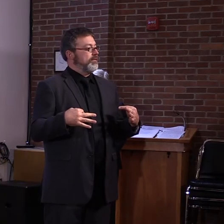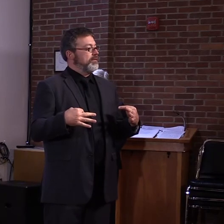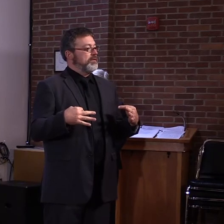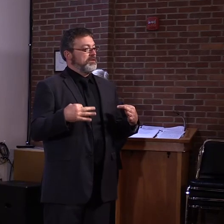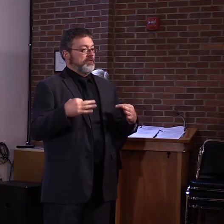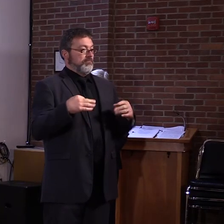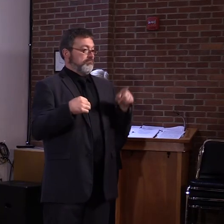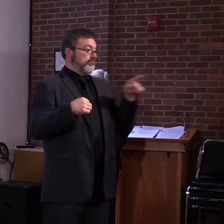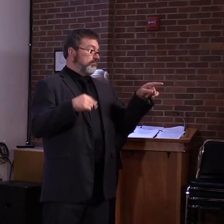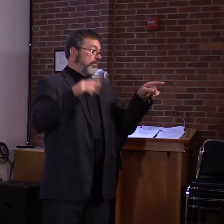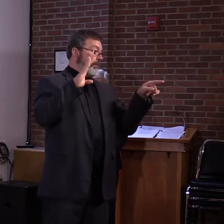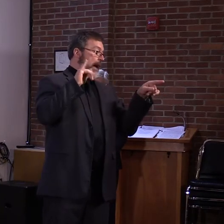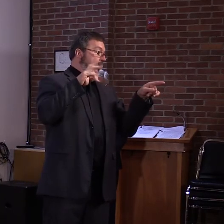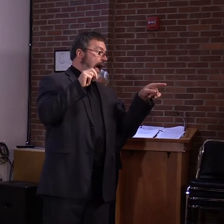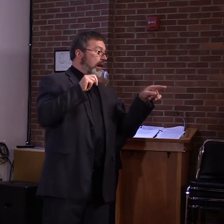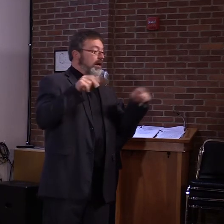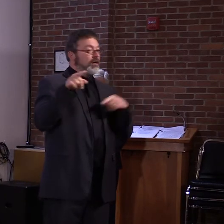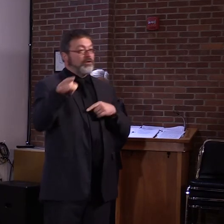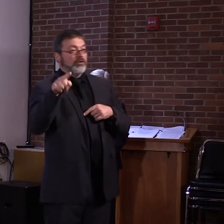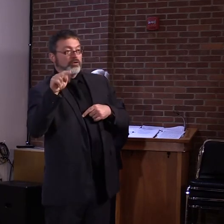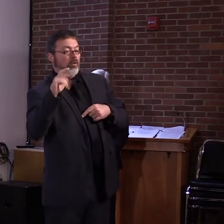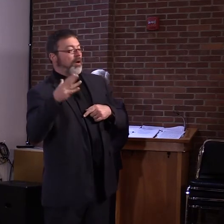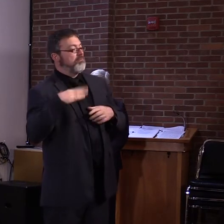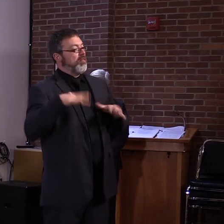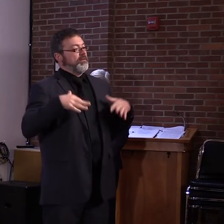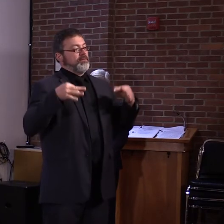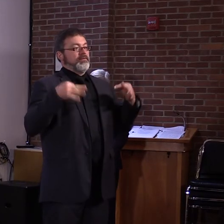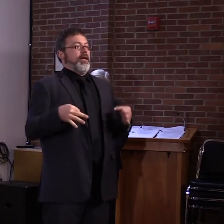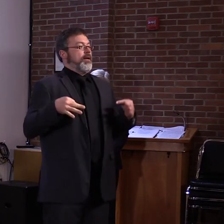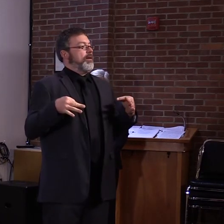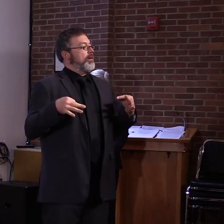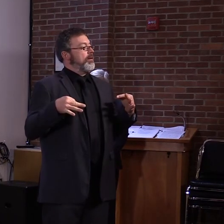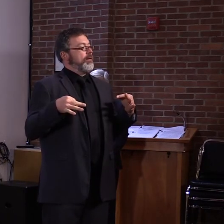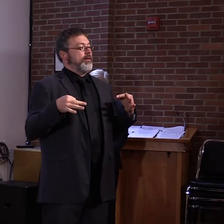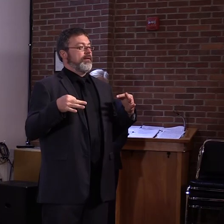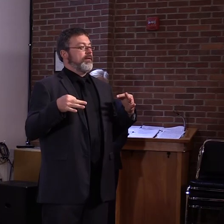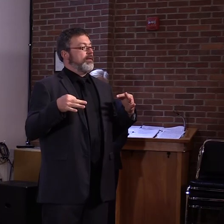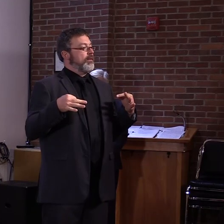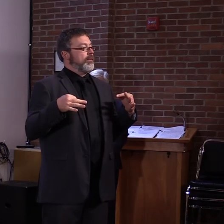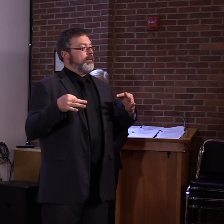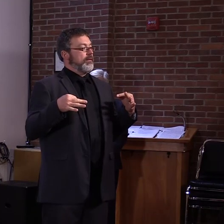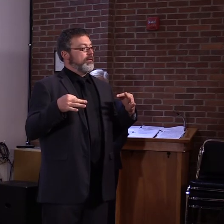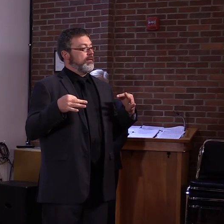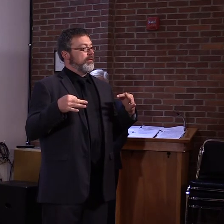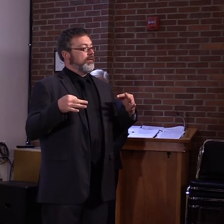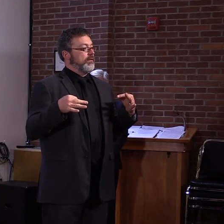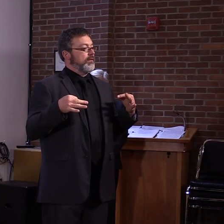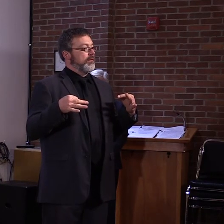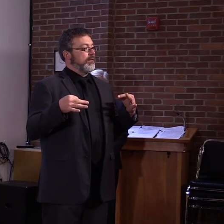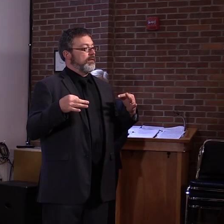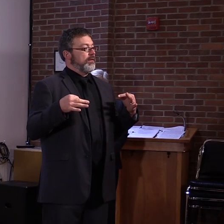former Vice President Biden will get my vote, but I would not rule that out. Thank you.